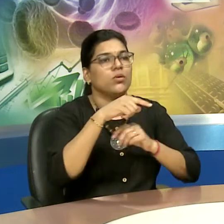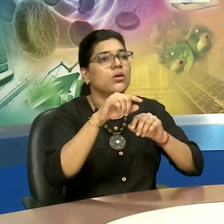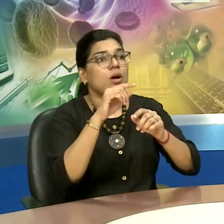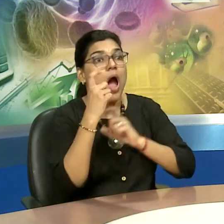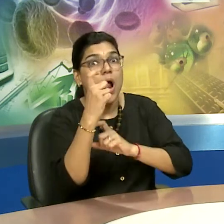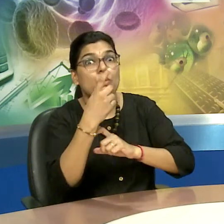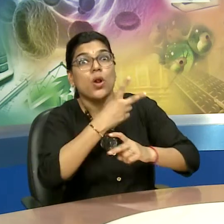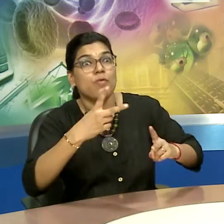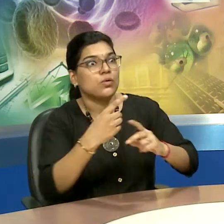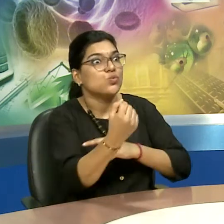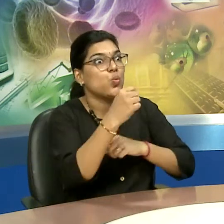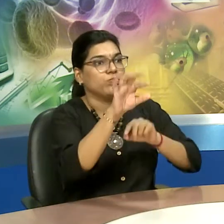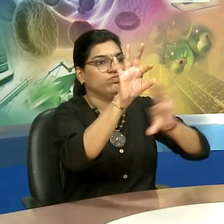in the